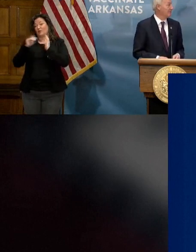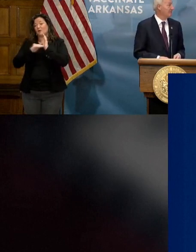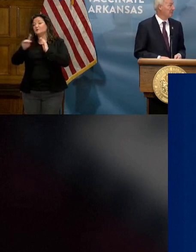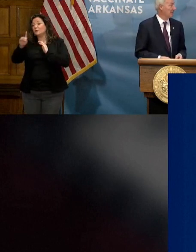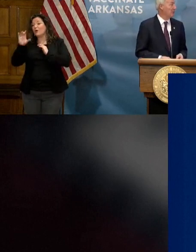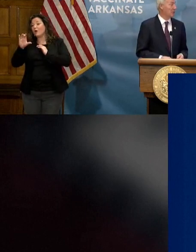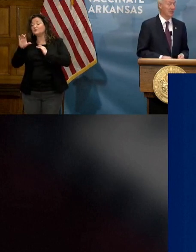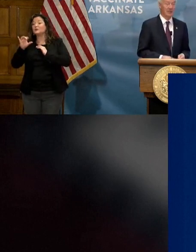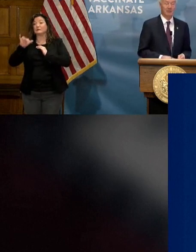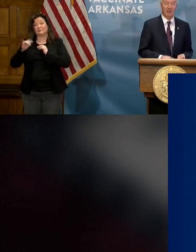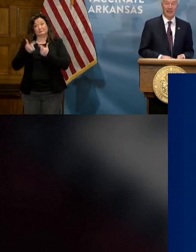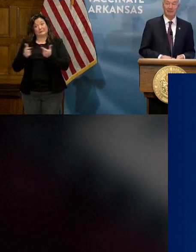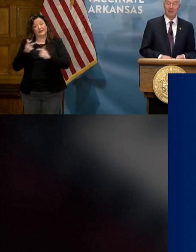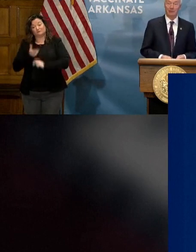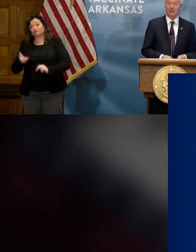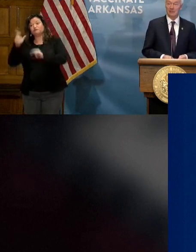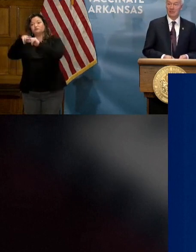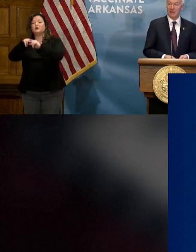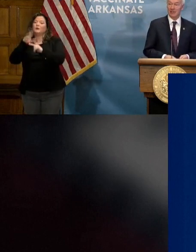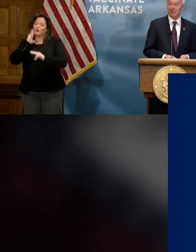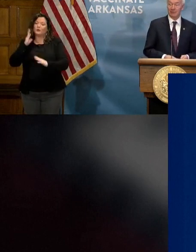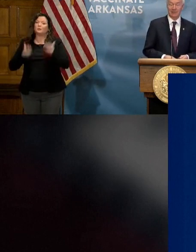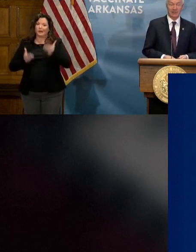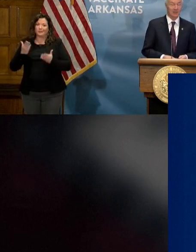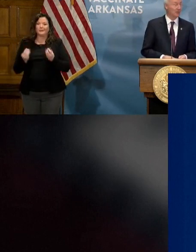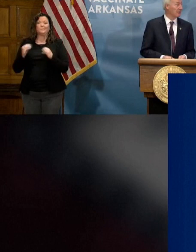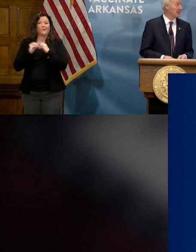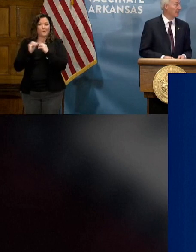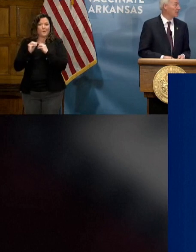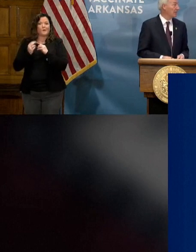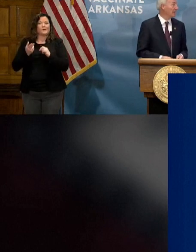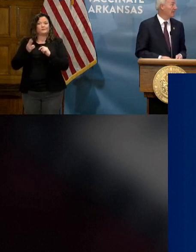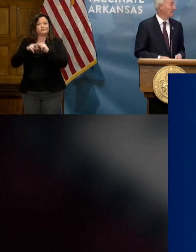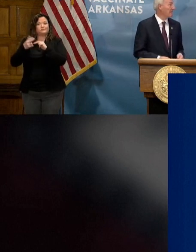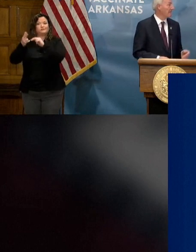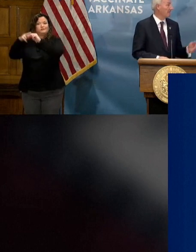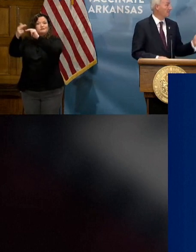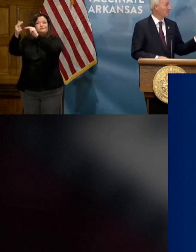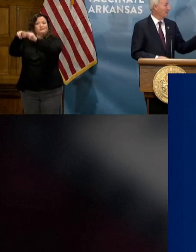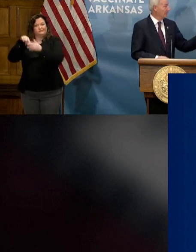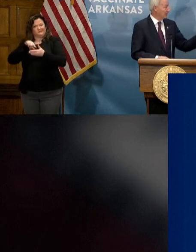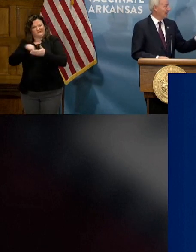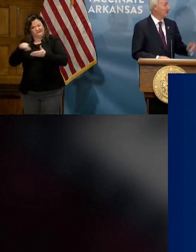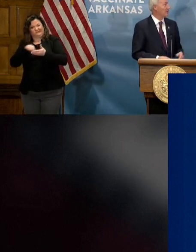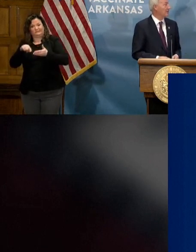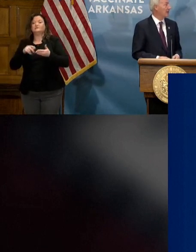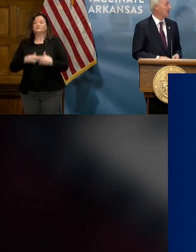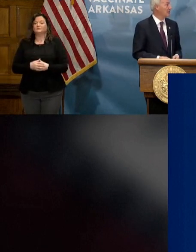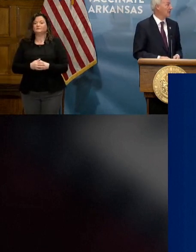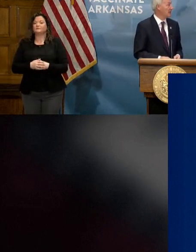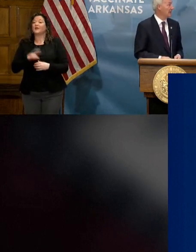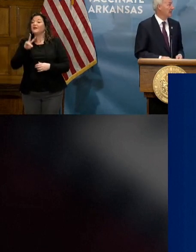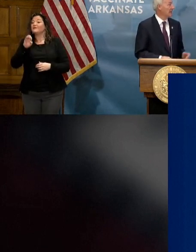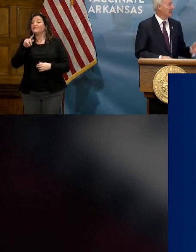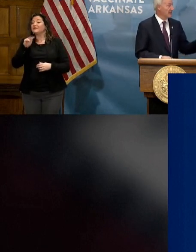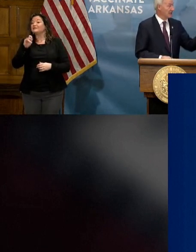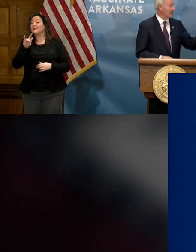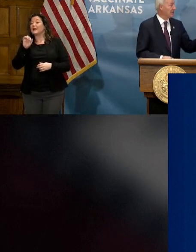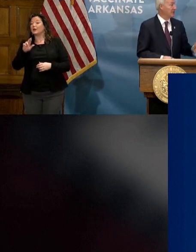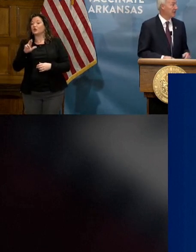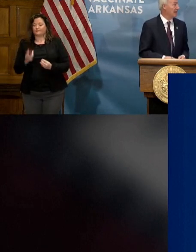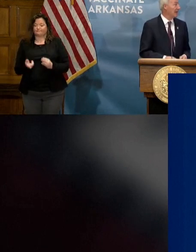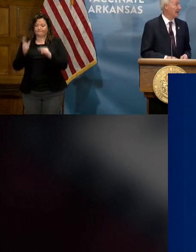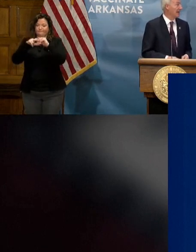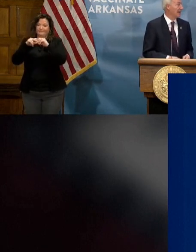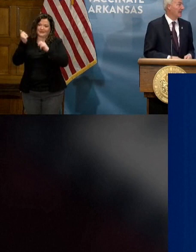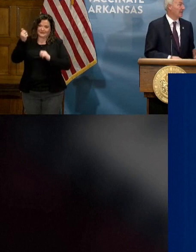We probably will continue to have increases in hospitalization over the next week. Ventilators have gone up 16. Testing